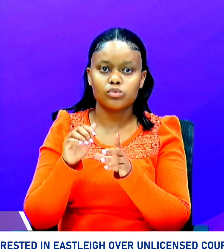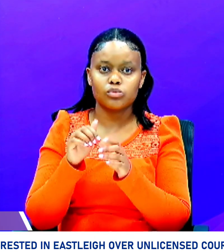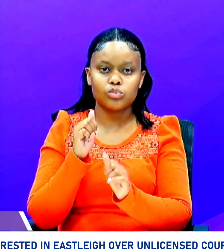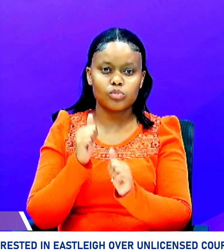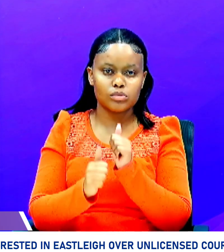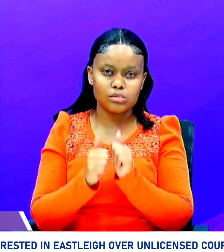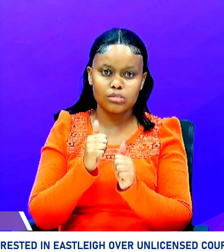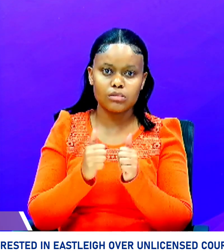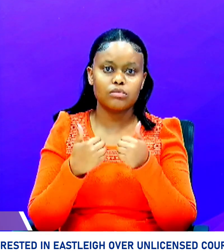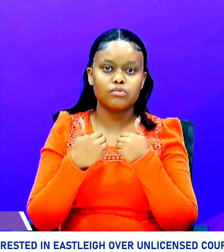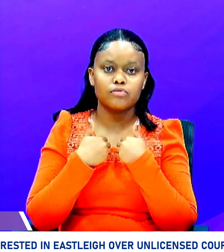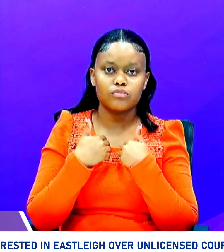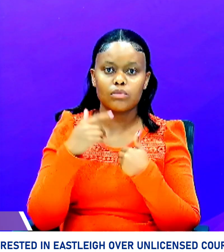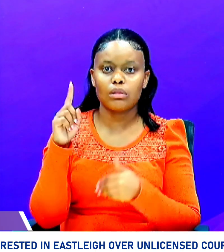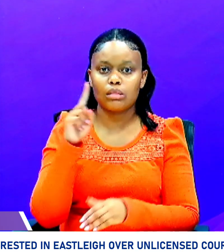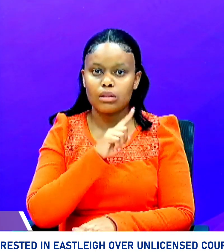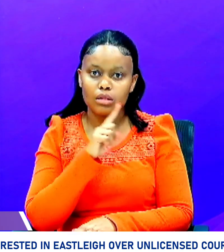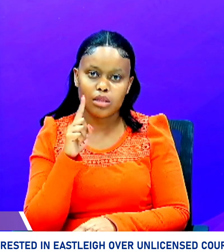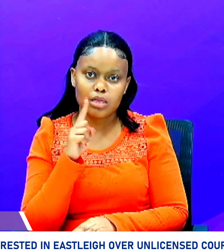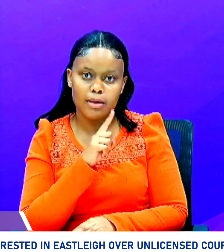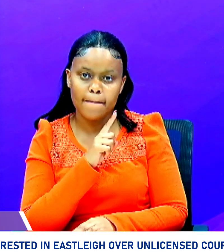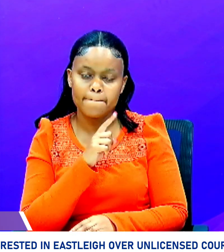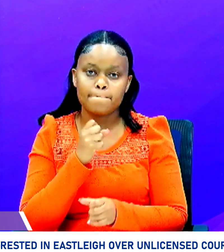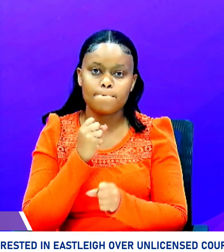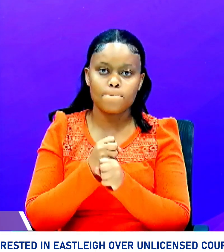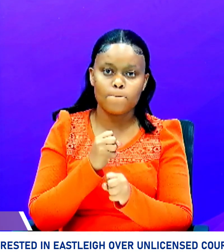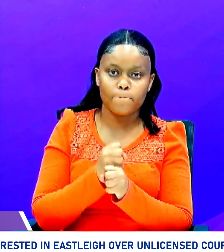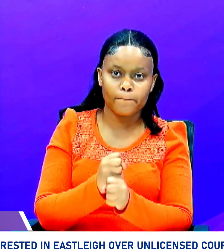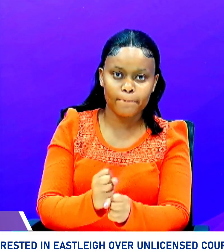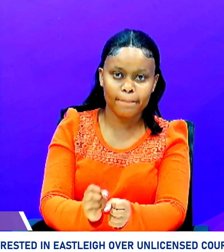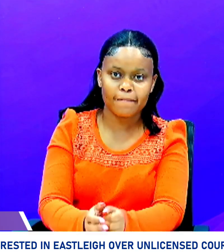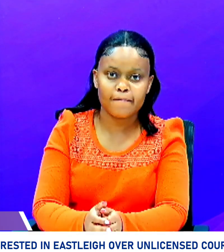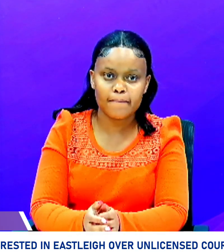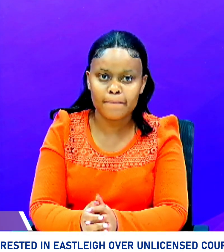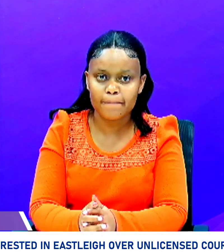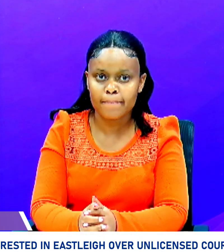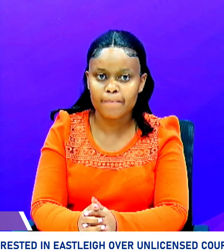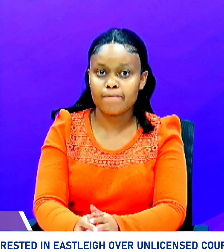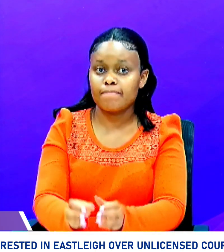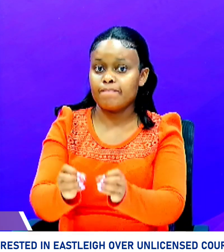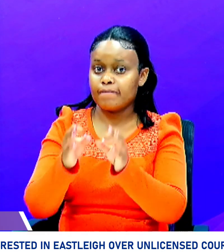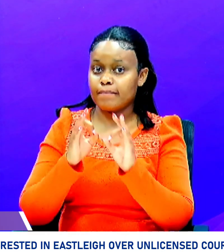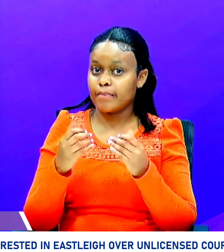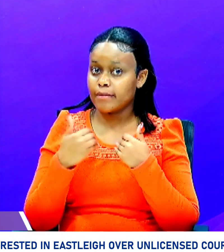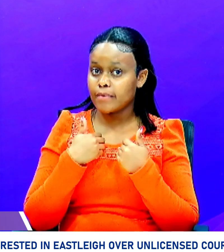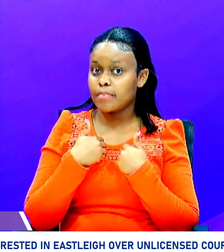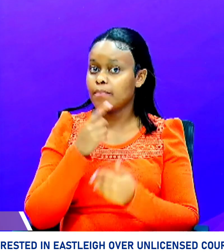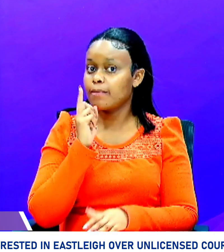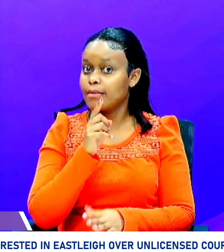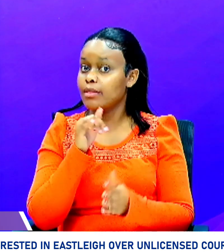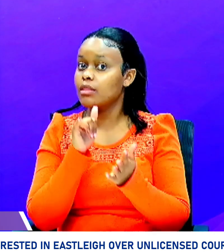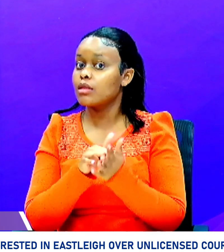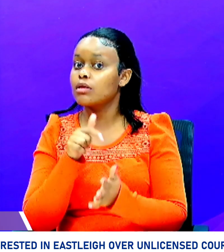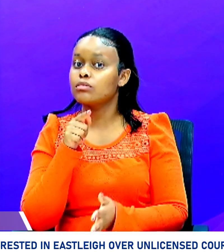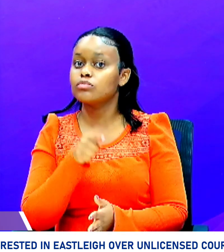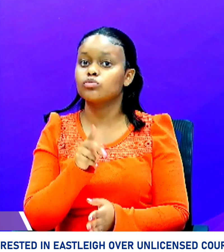and parcel delivery sector in the city, which has seen the rise of informal operators. Officials have